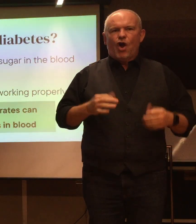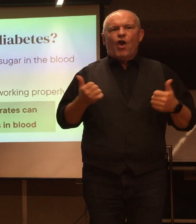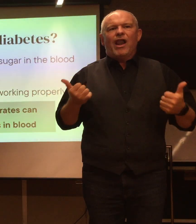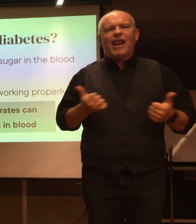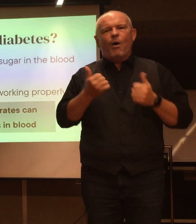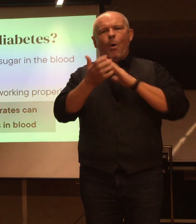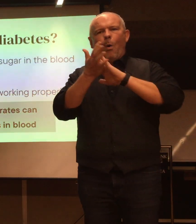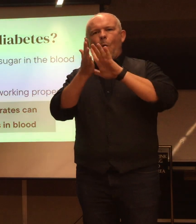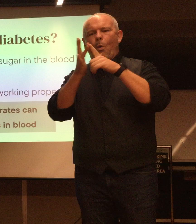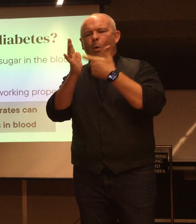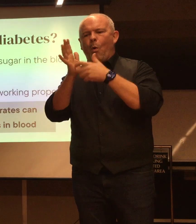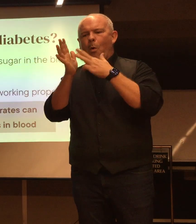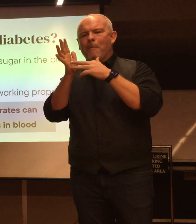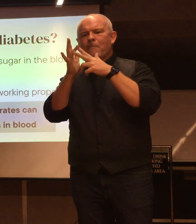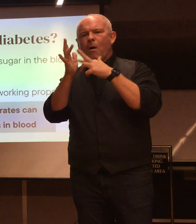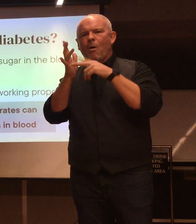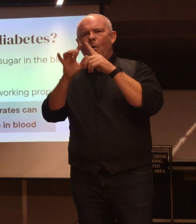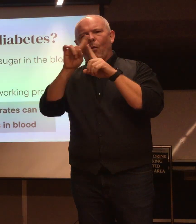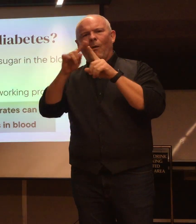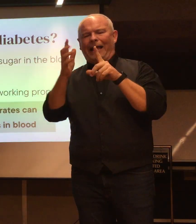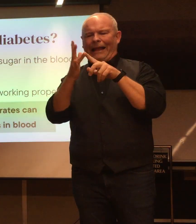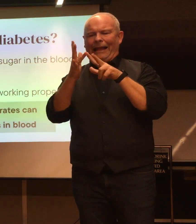of the hormone called insulin.